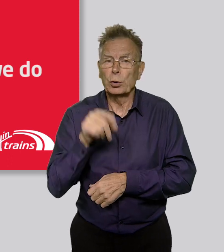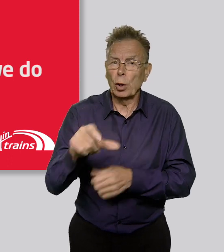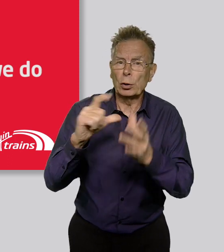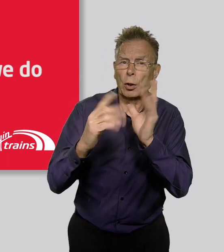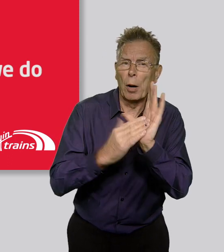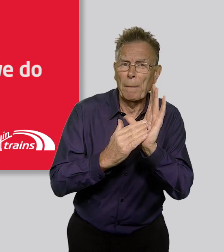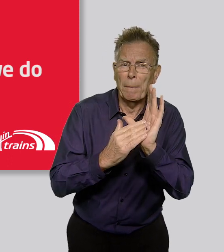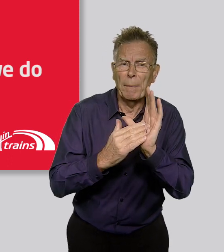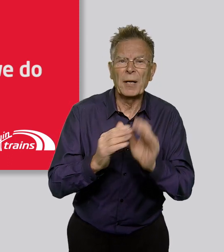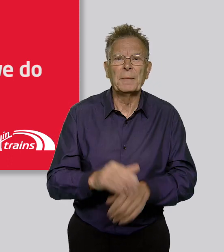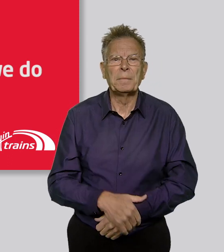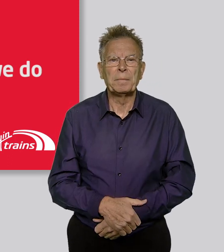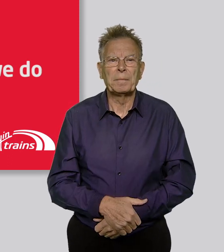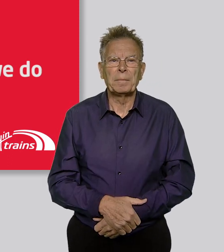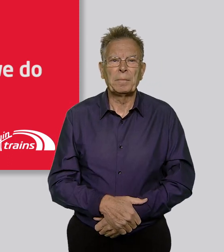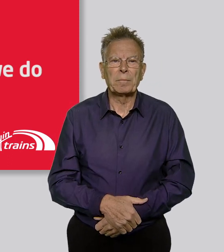customer.panel@virgintrainseastcoast.com.